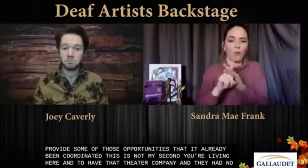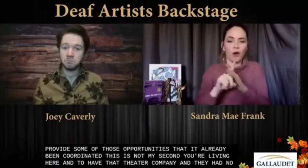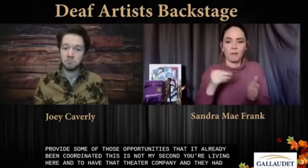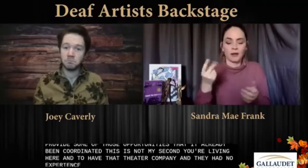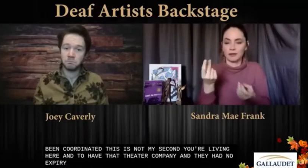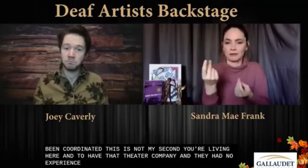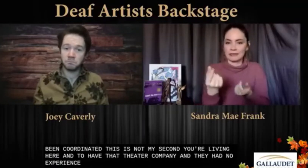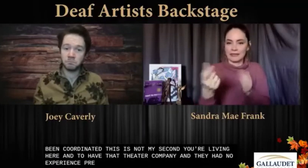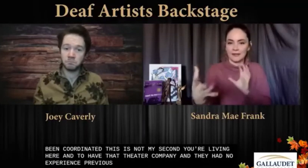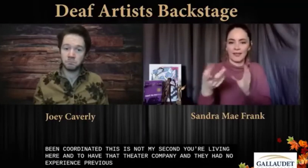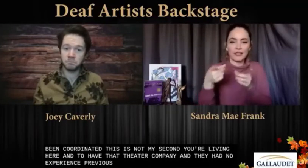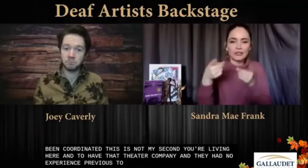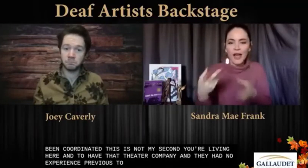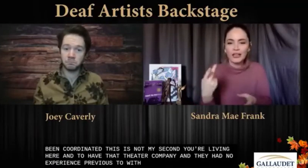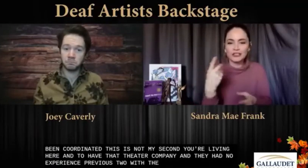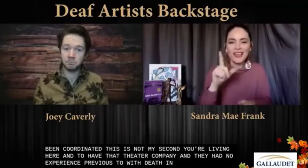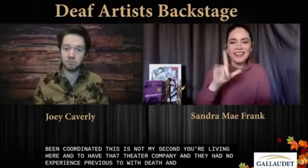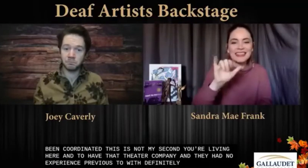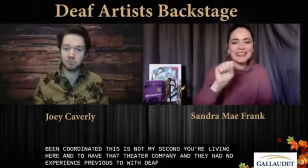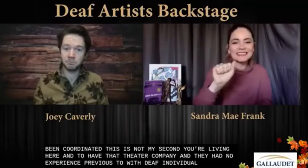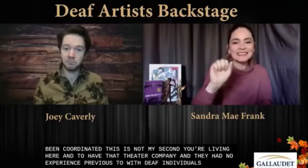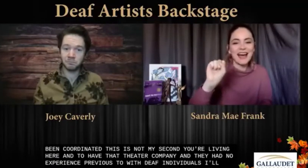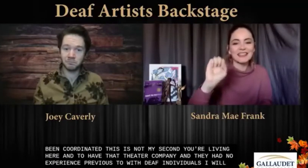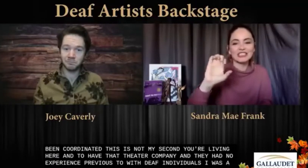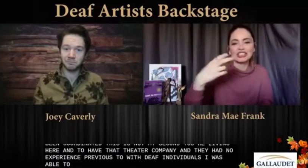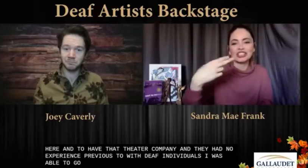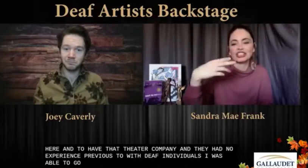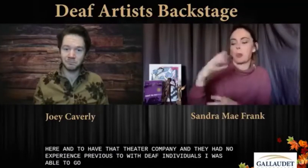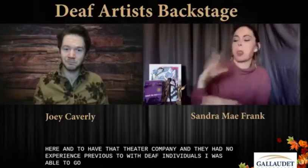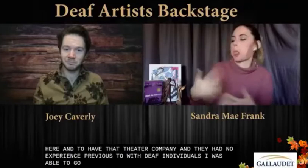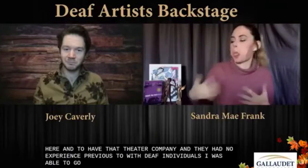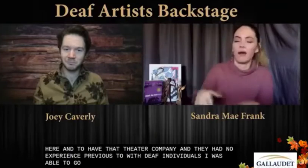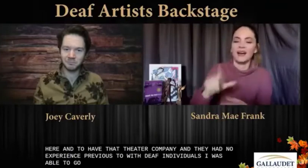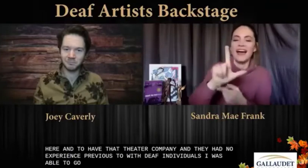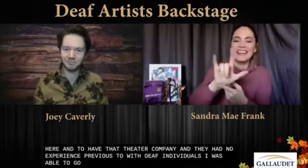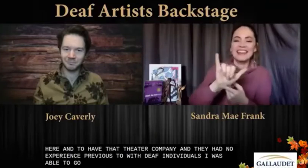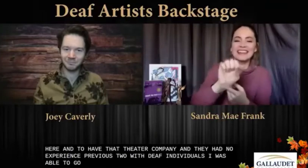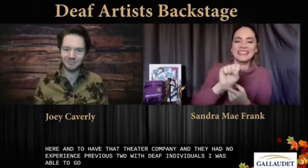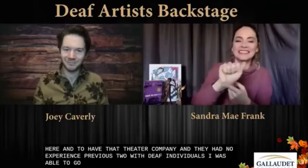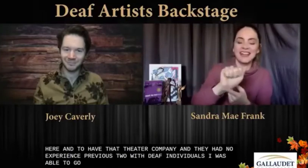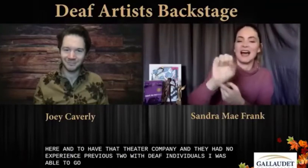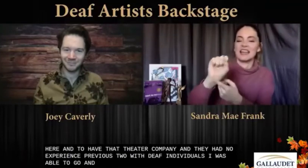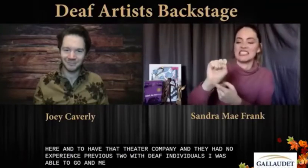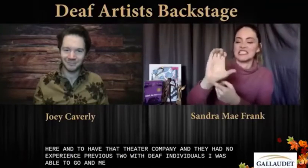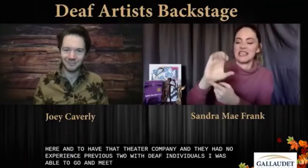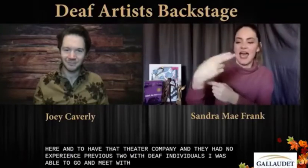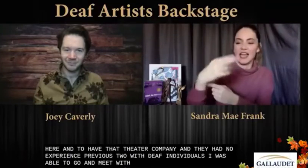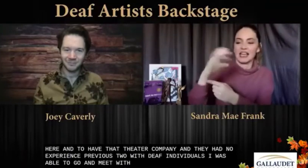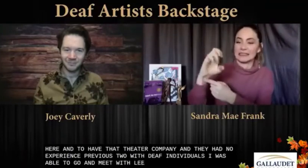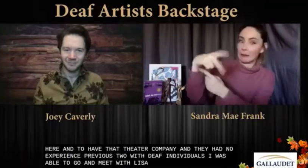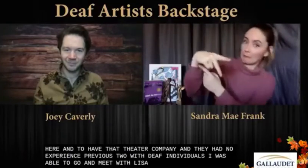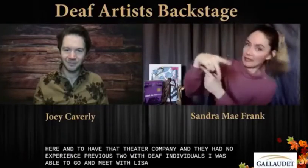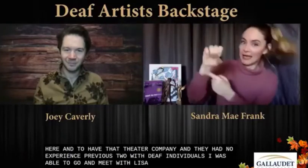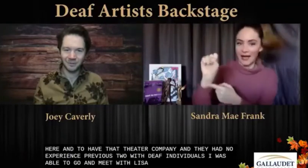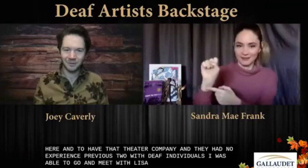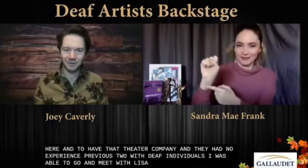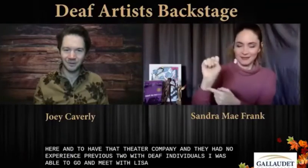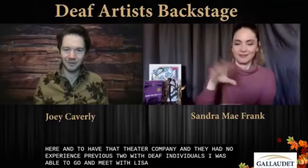no experience previous to with deaf individuals I was able to go and meet with Lisa